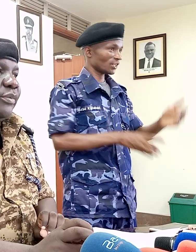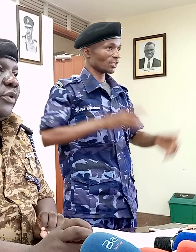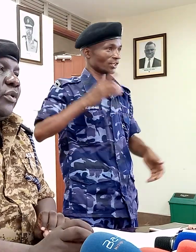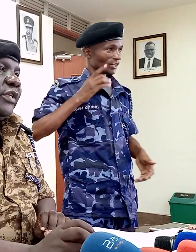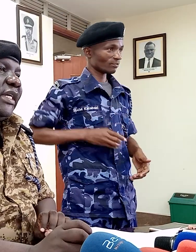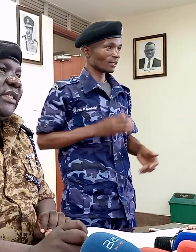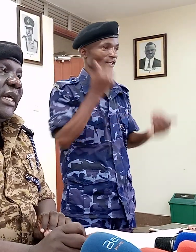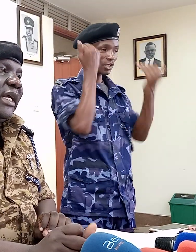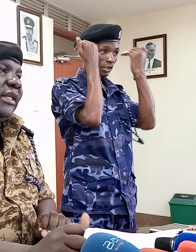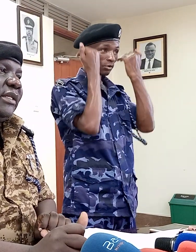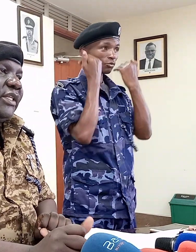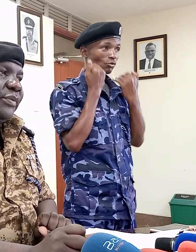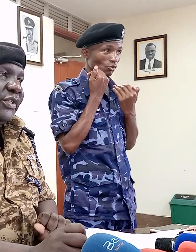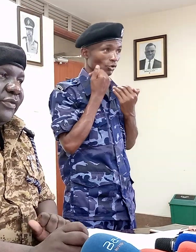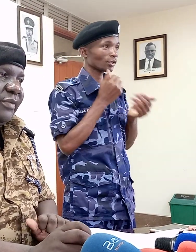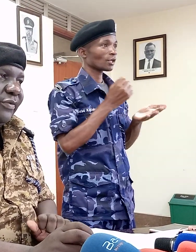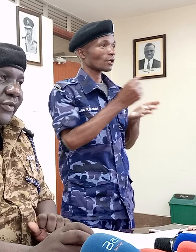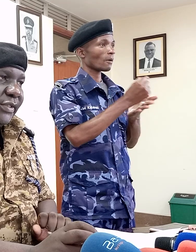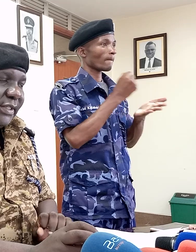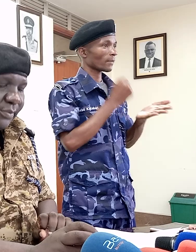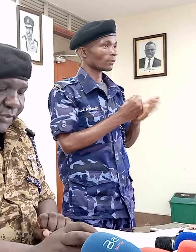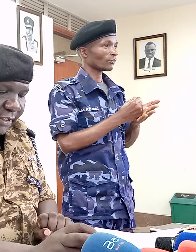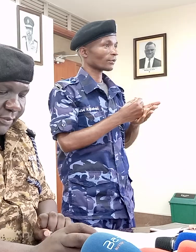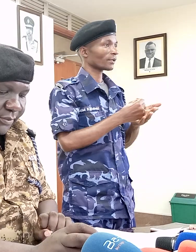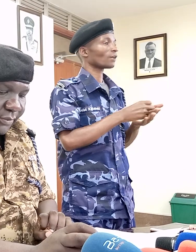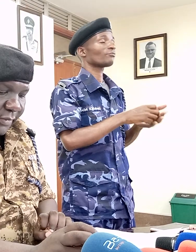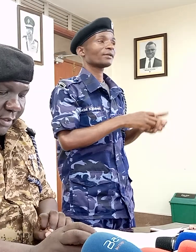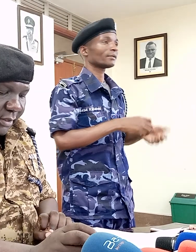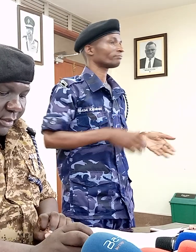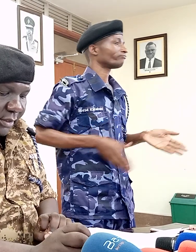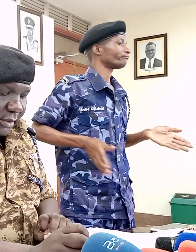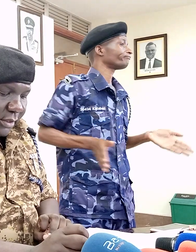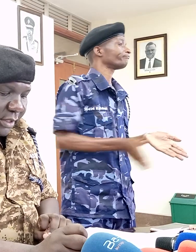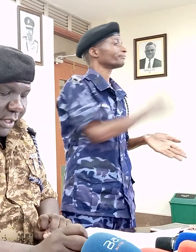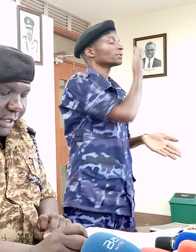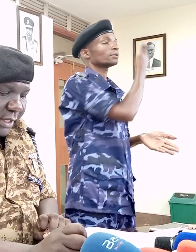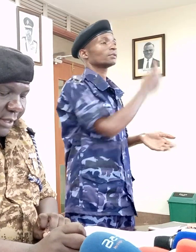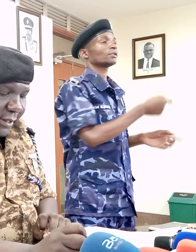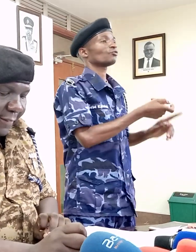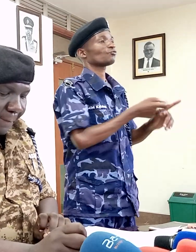disciplinary poor conduct and dismissed from the force this morning.